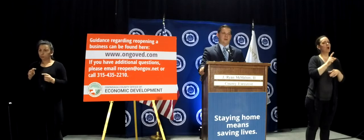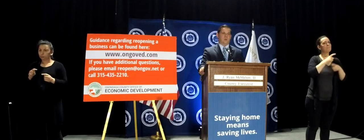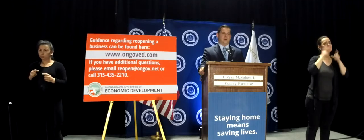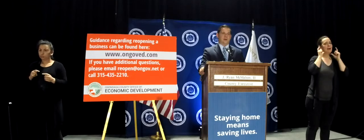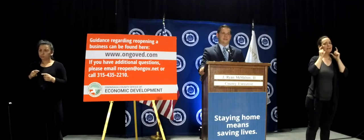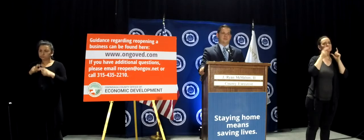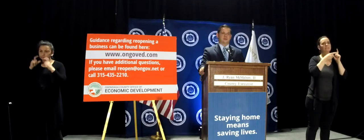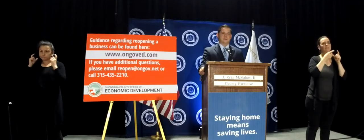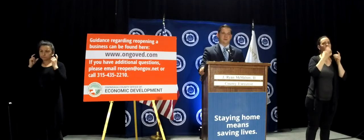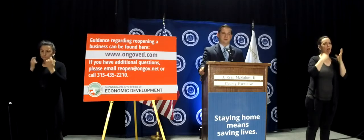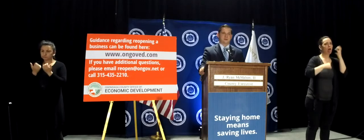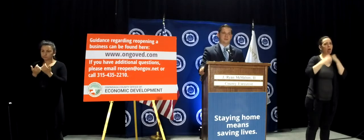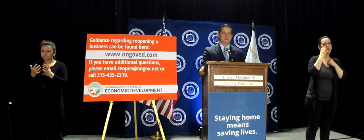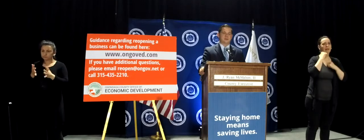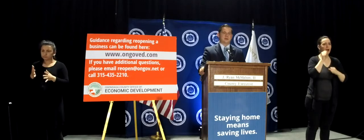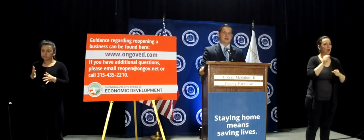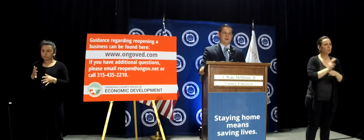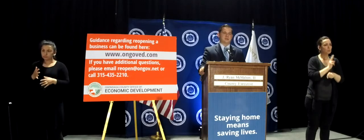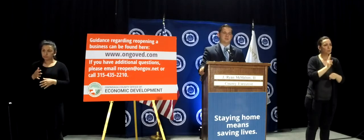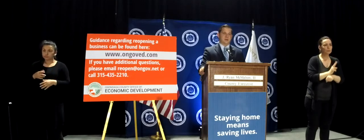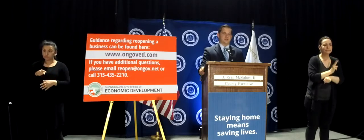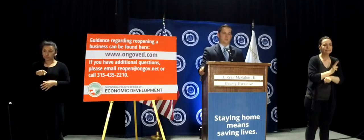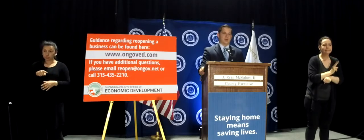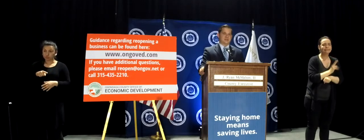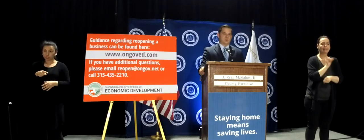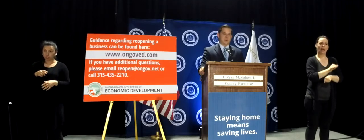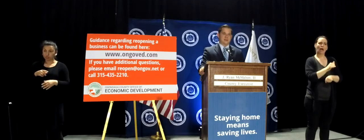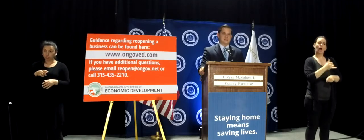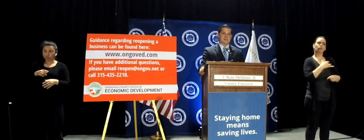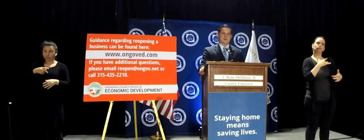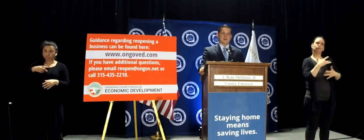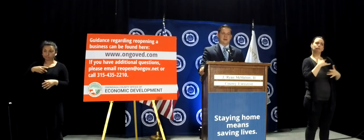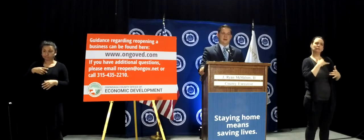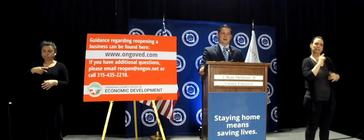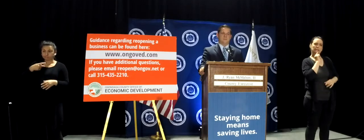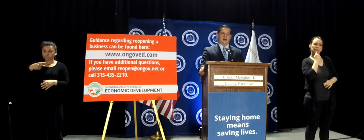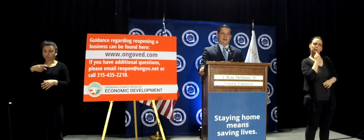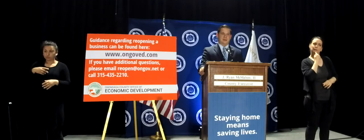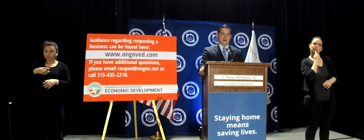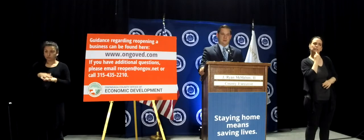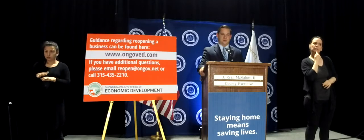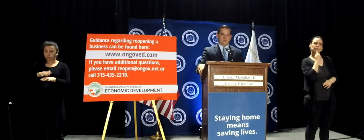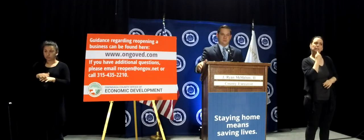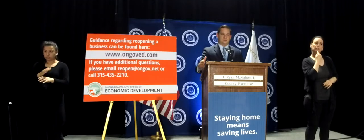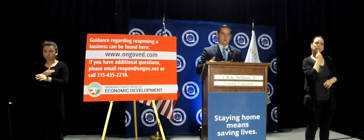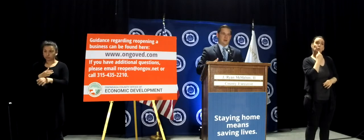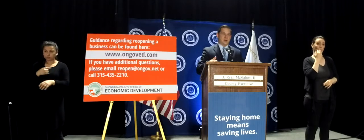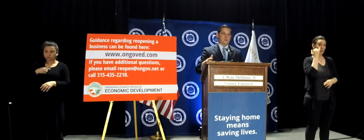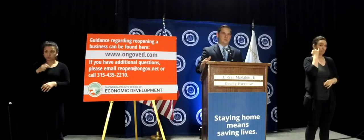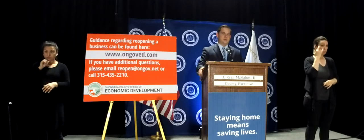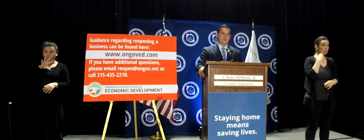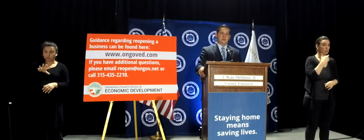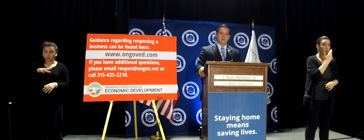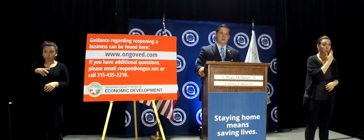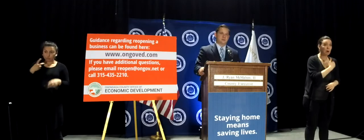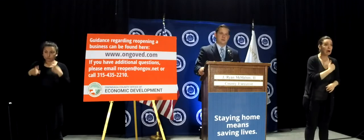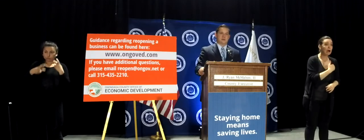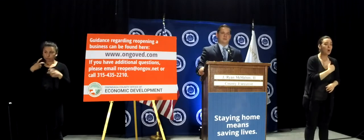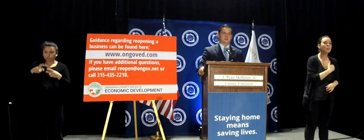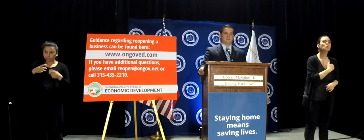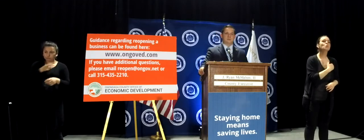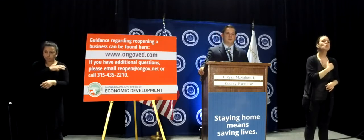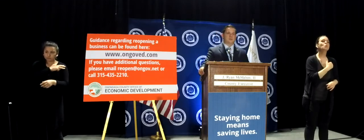that we're going to take very seriously, especially restaurants, back of the house, front of the house.